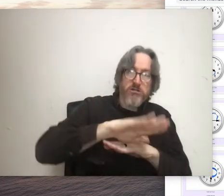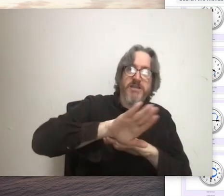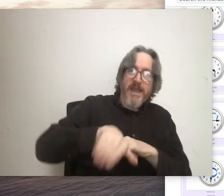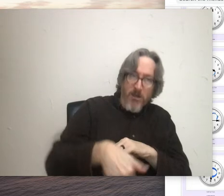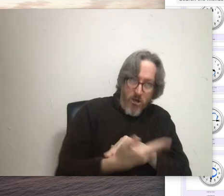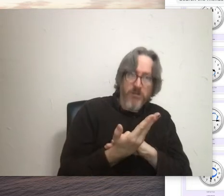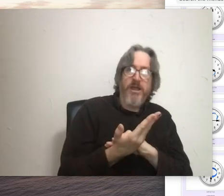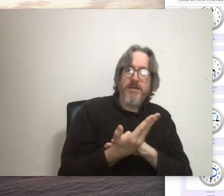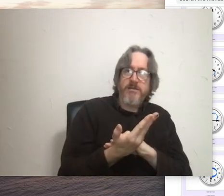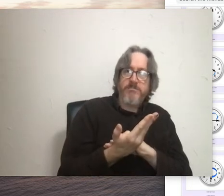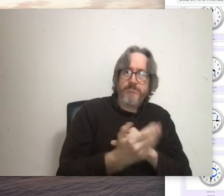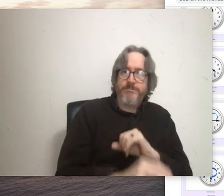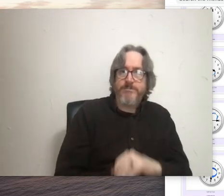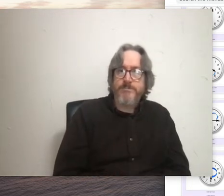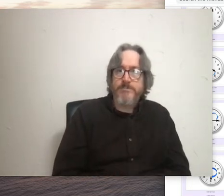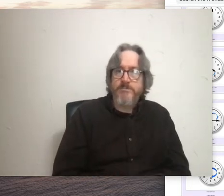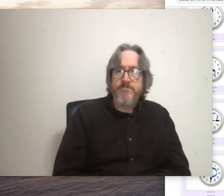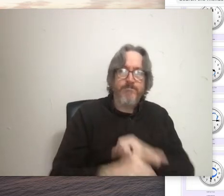All day, all night.